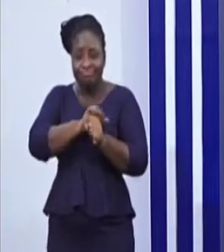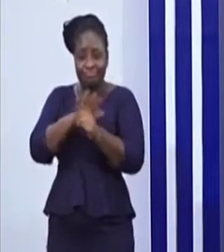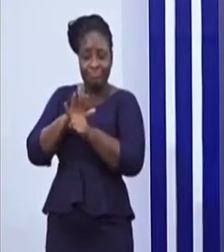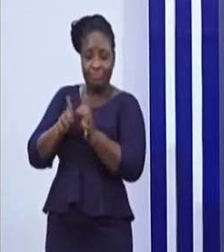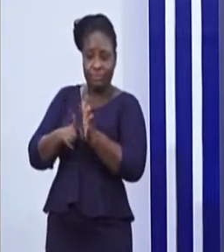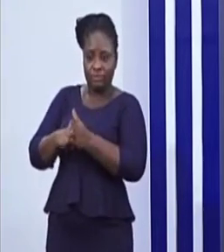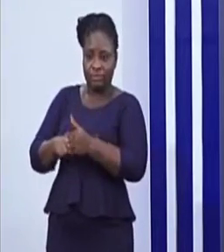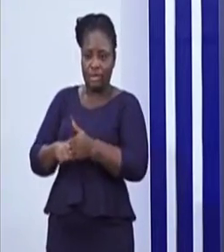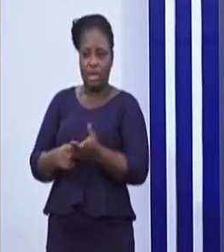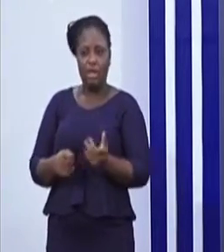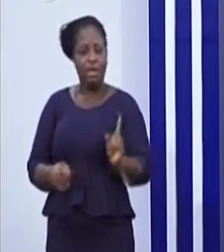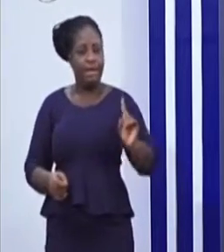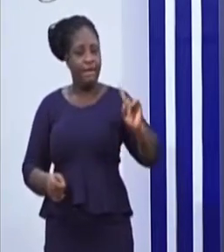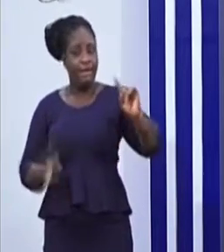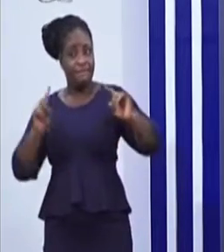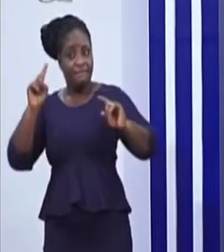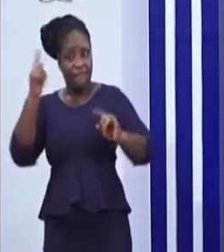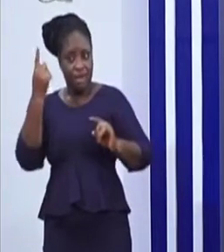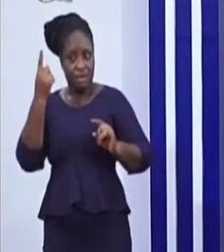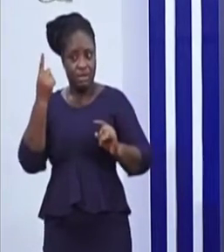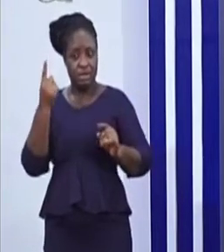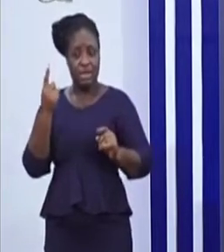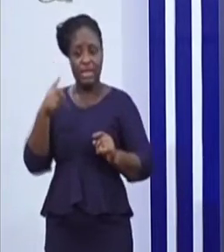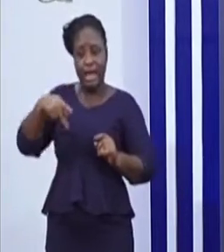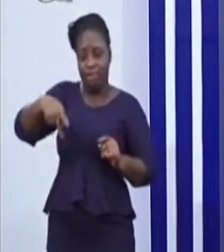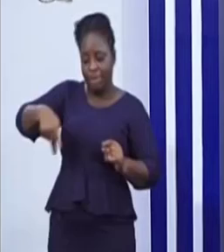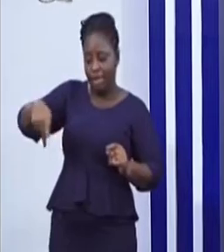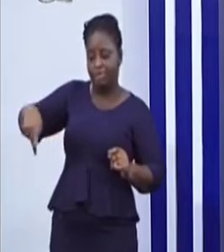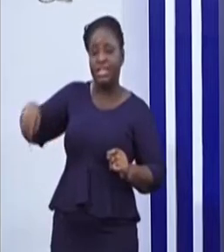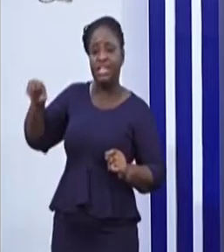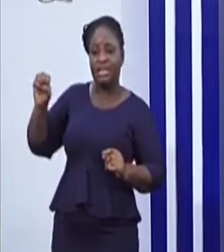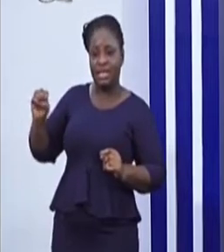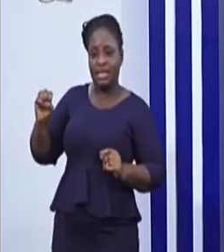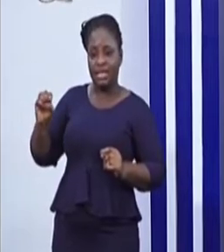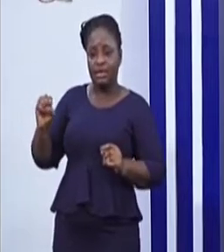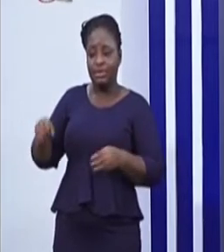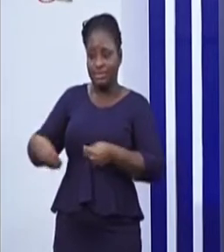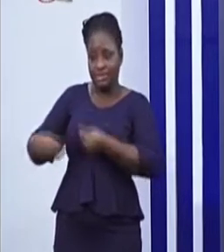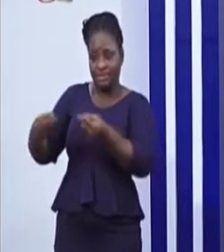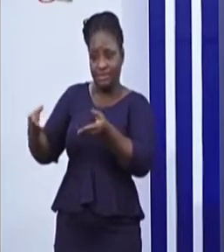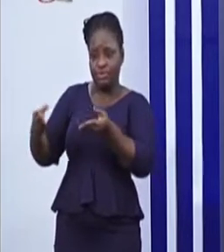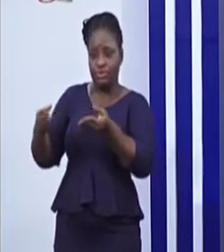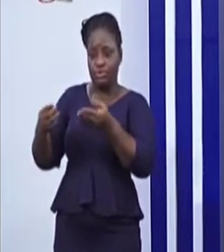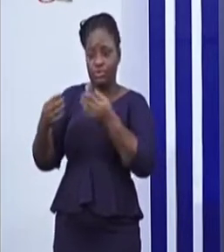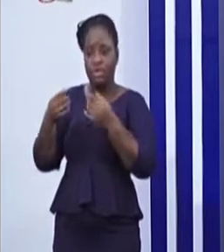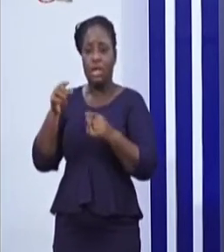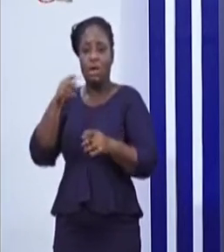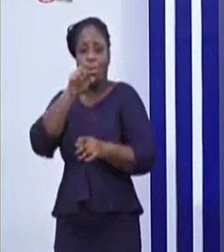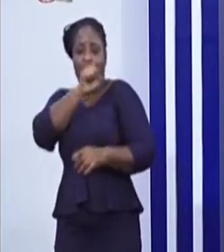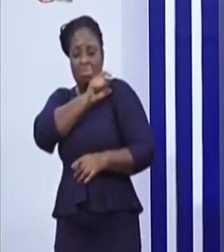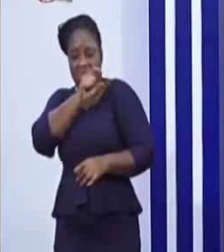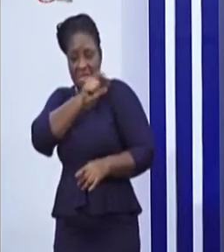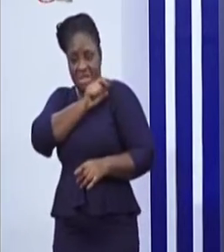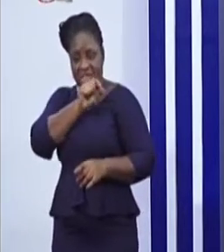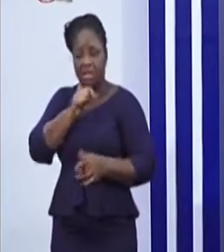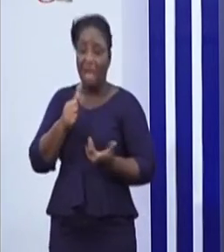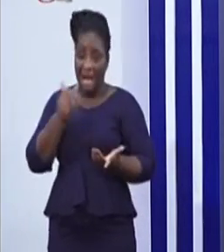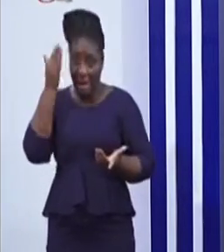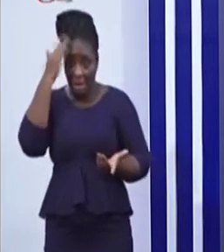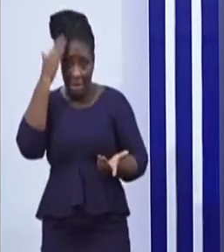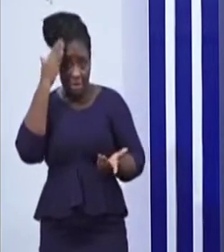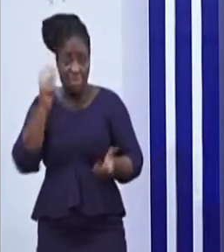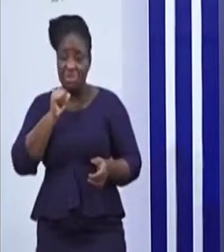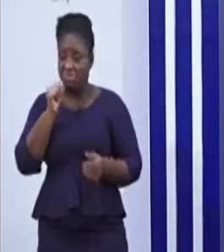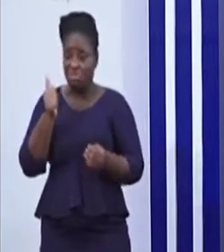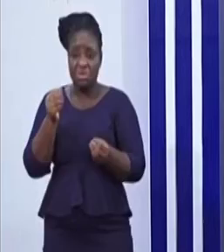the necessary PPEs as is being made available to the police officers. We know it's not enough. We are doing our best to get a lot more out there.